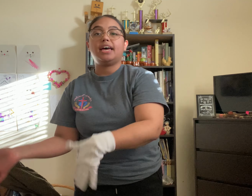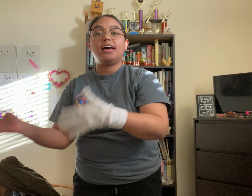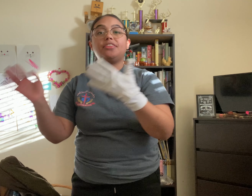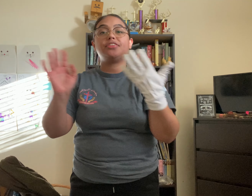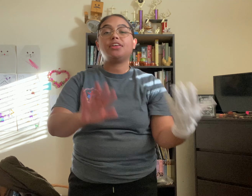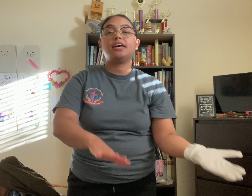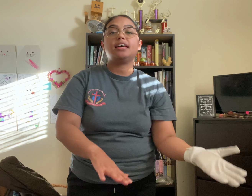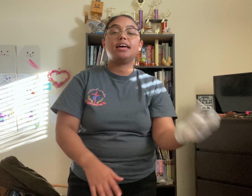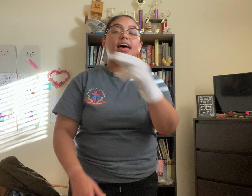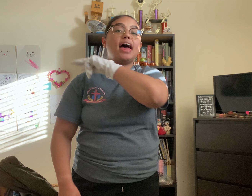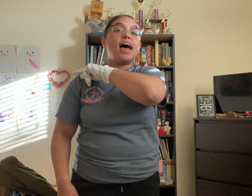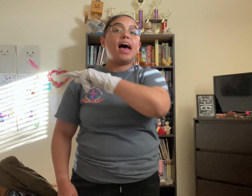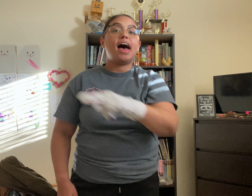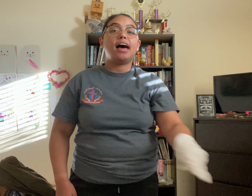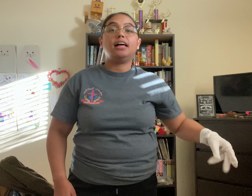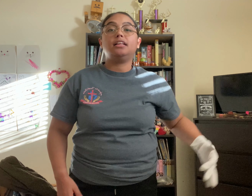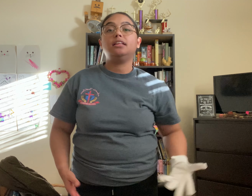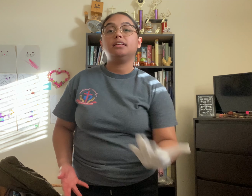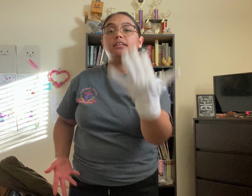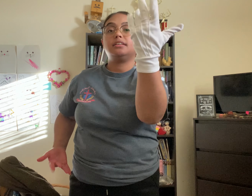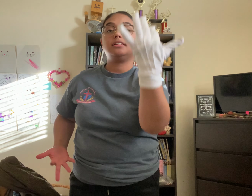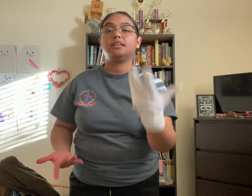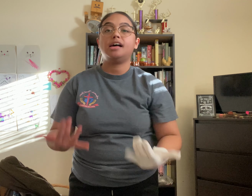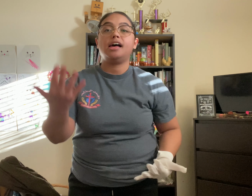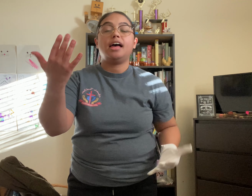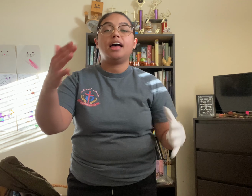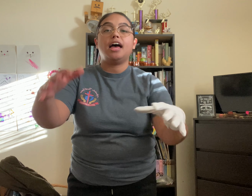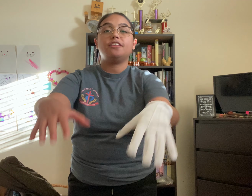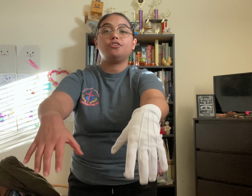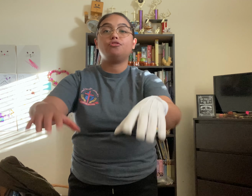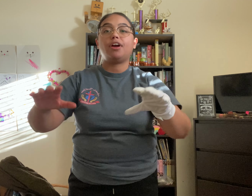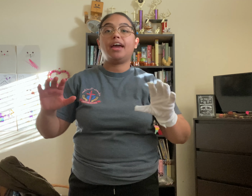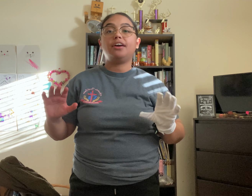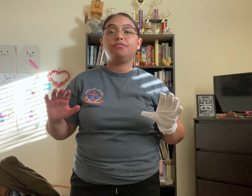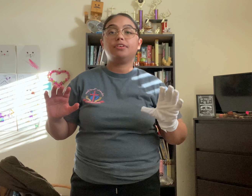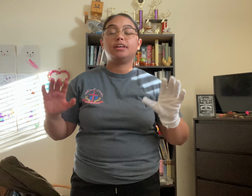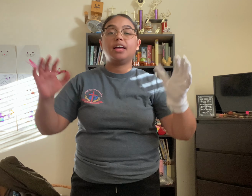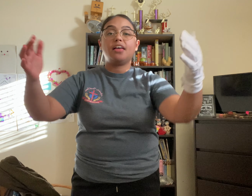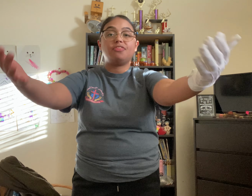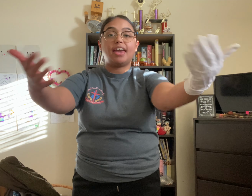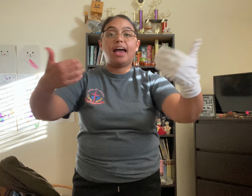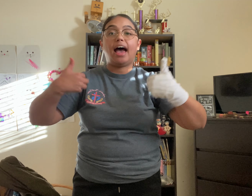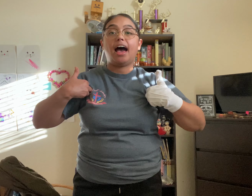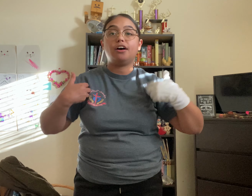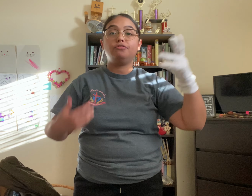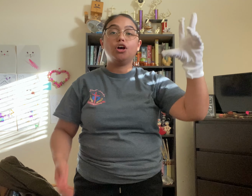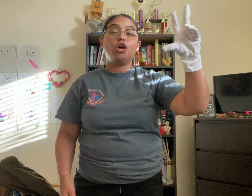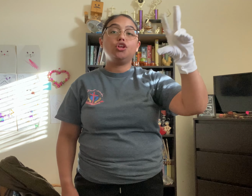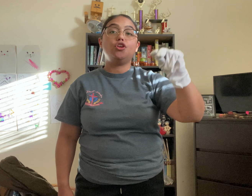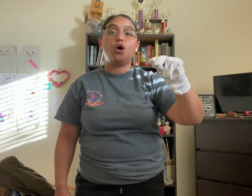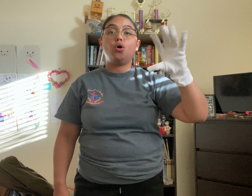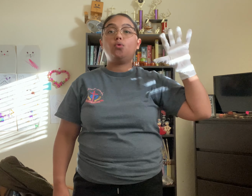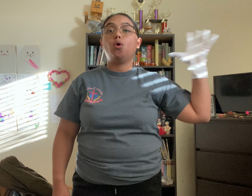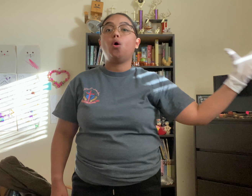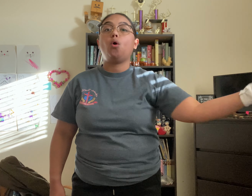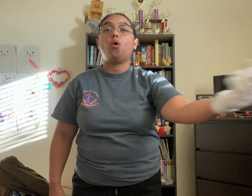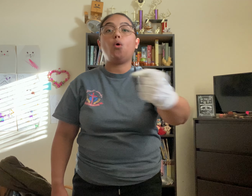death, hell, and the grave, they have no